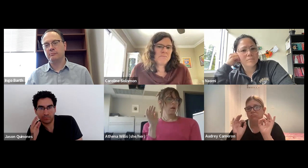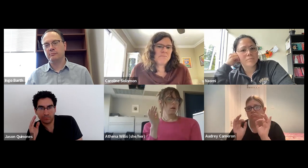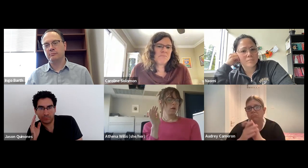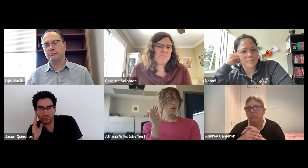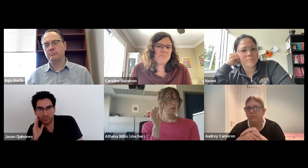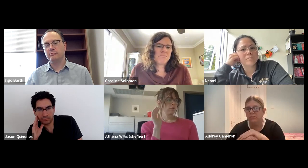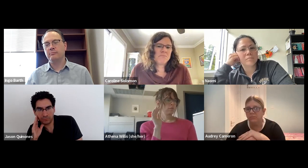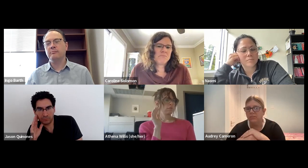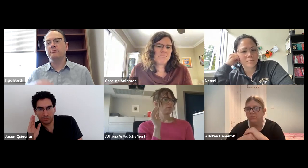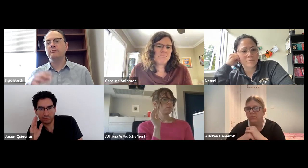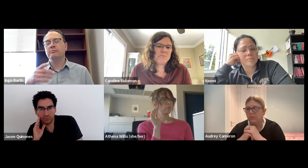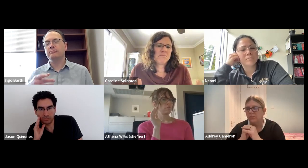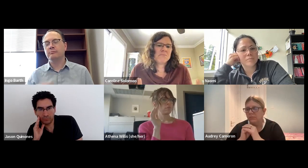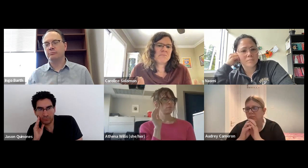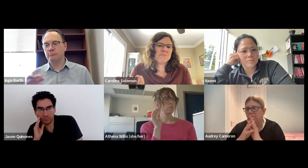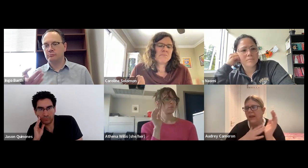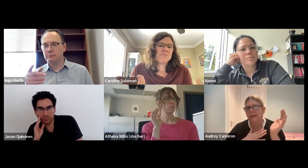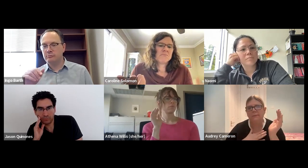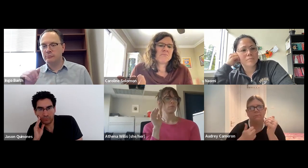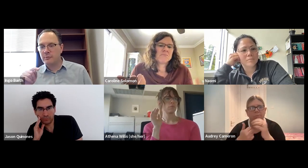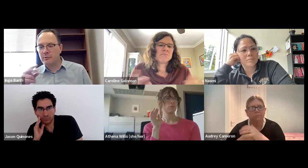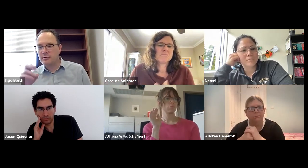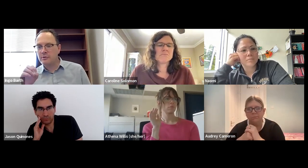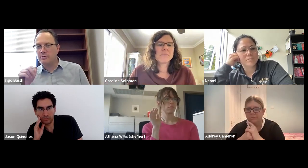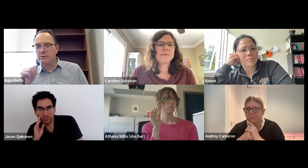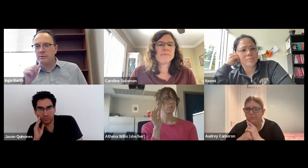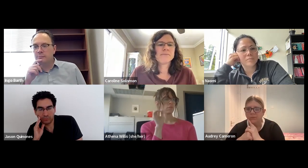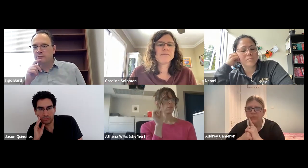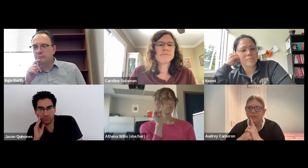forward. Yeah, that sounds good.